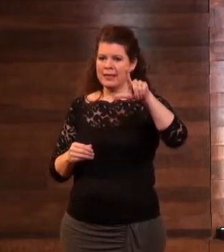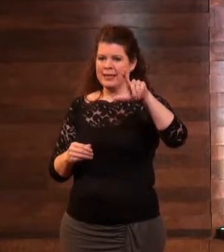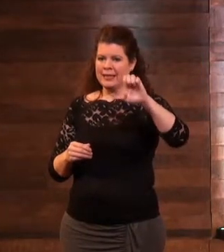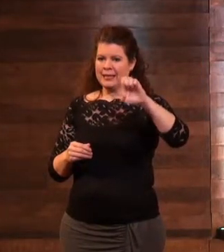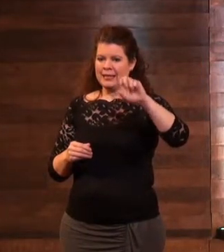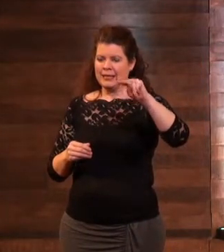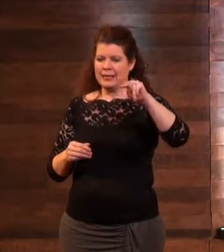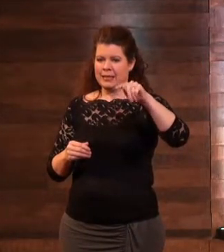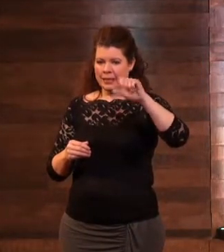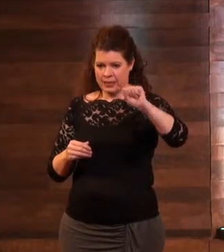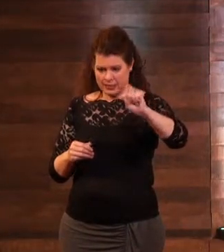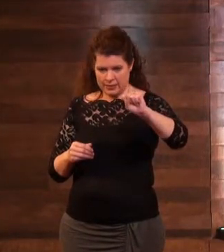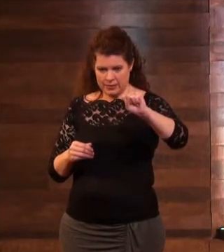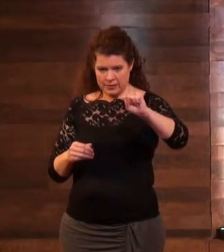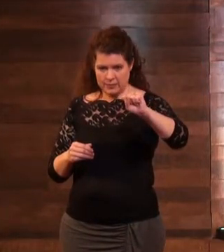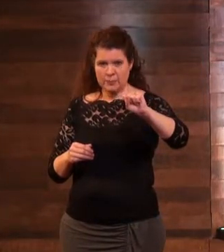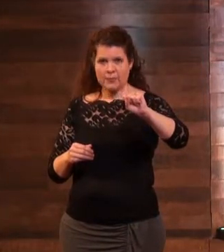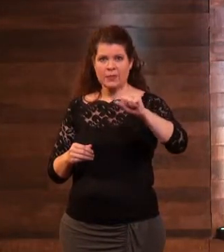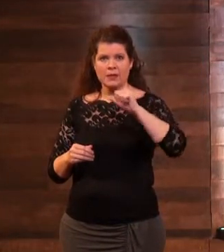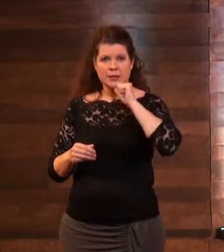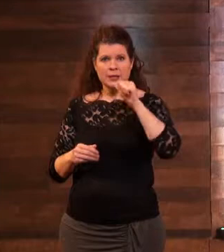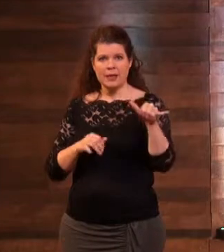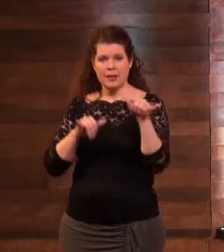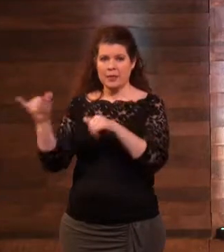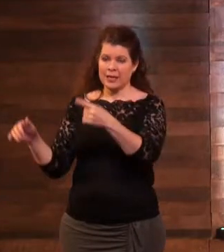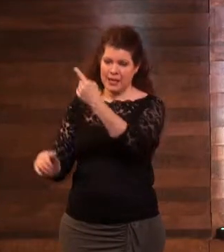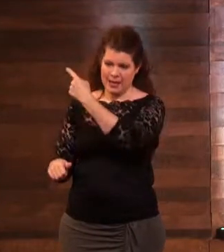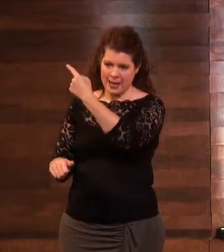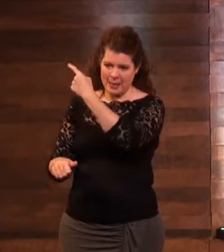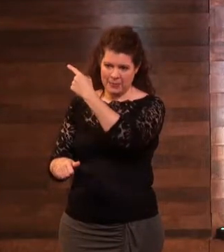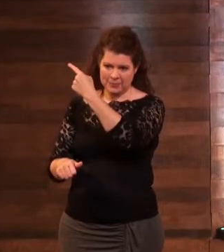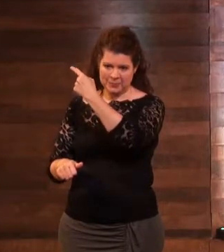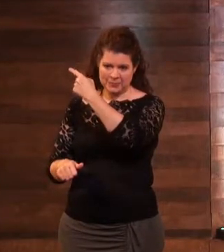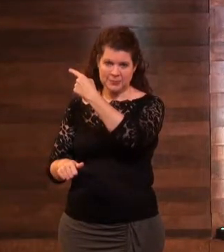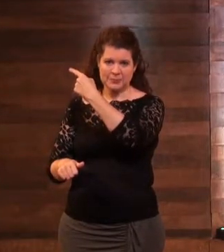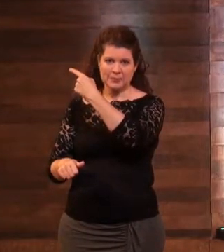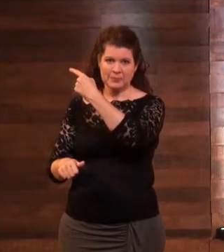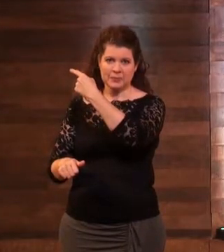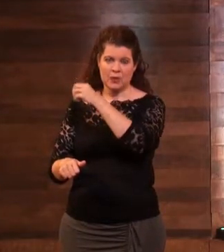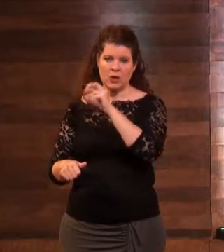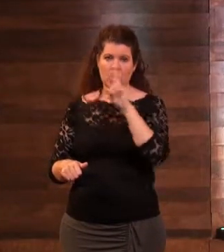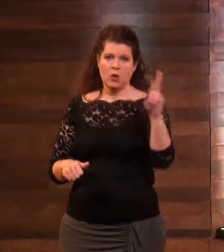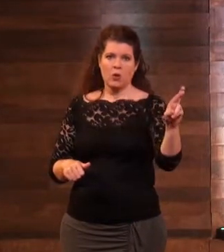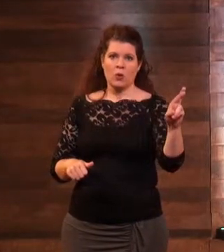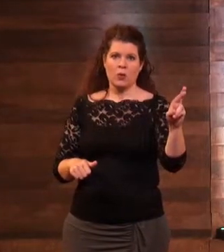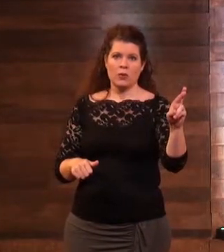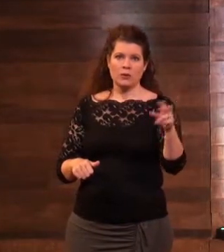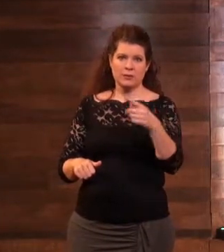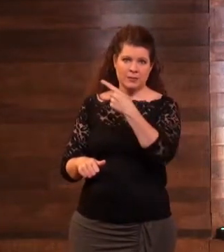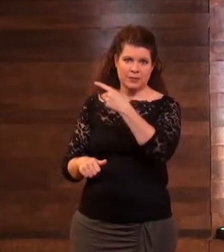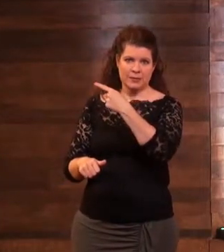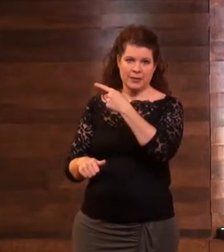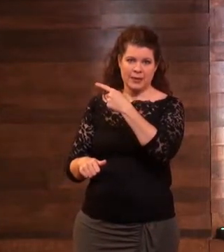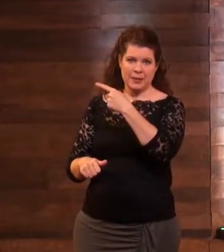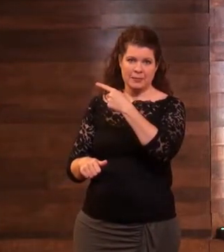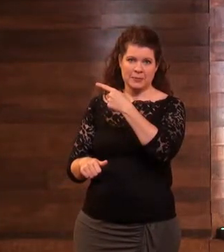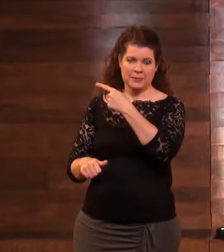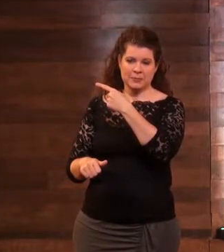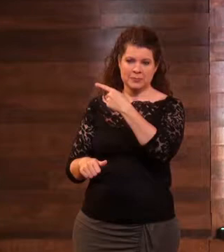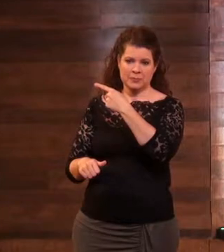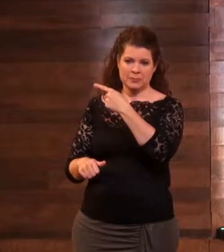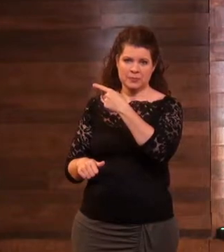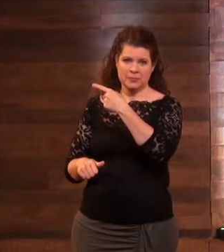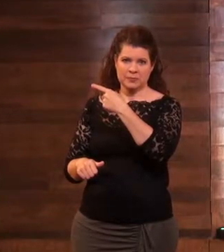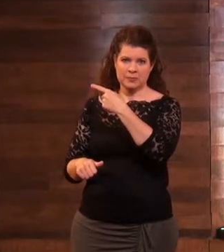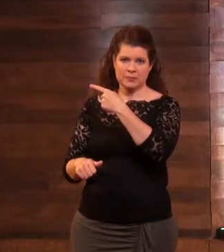So, don't be this guy. Or this guy. be